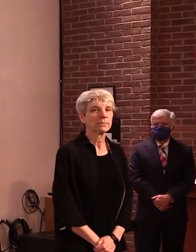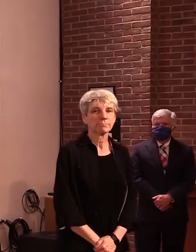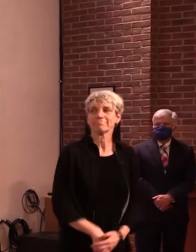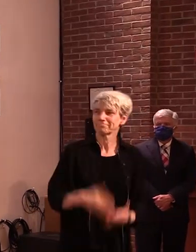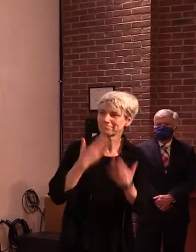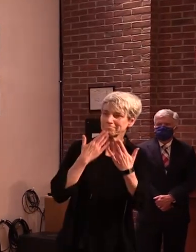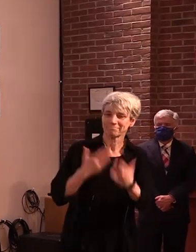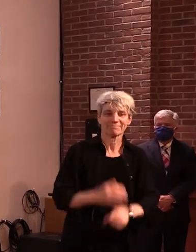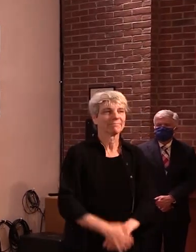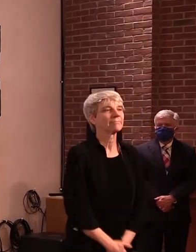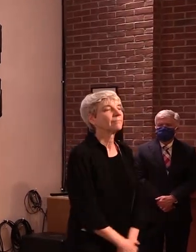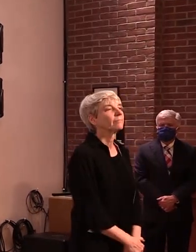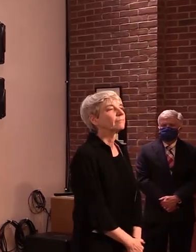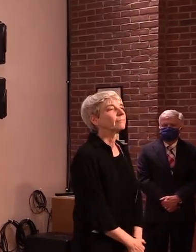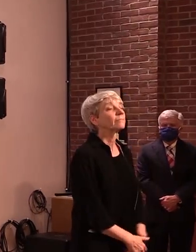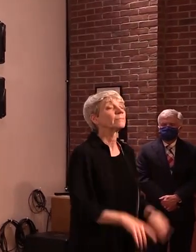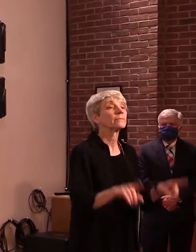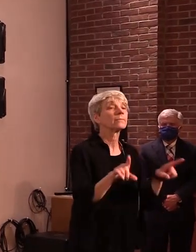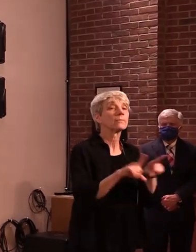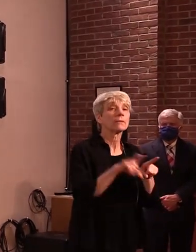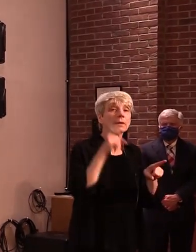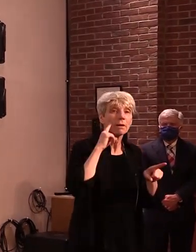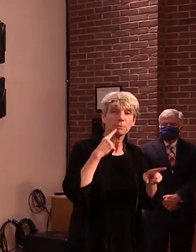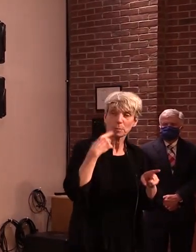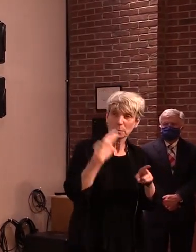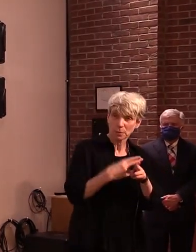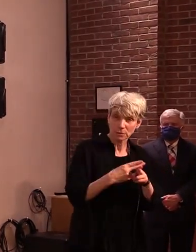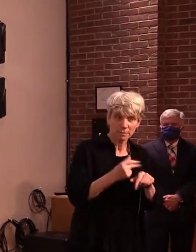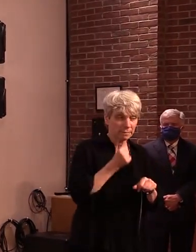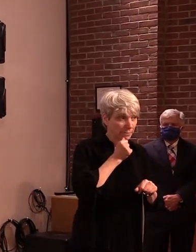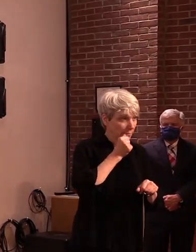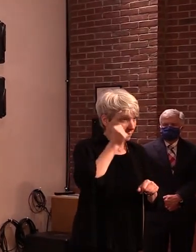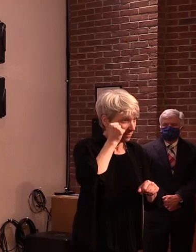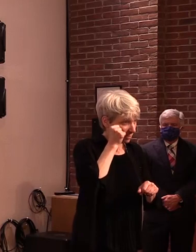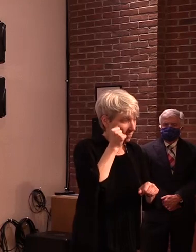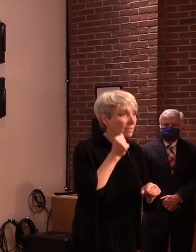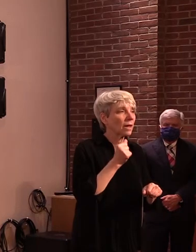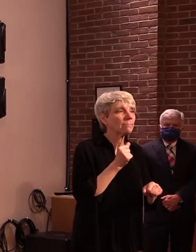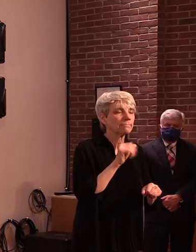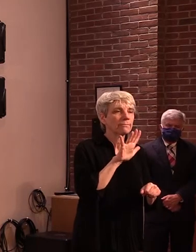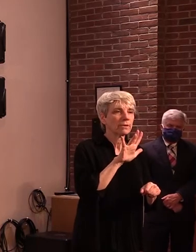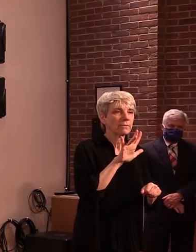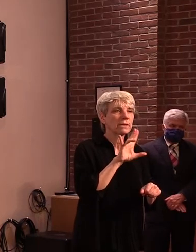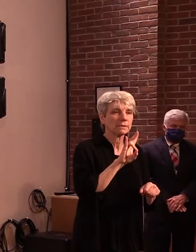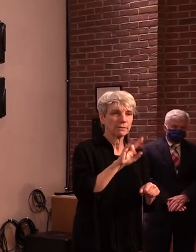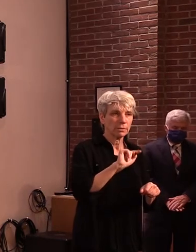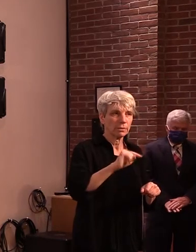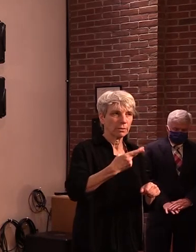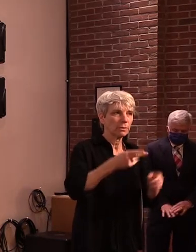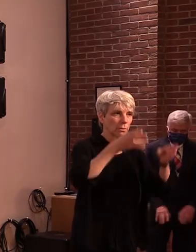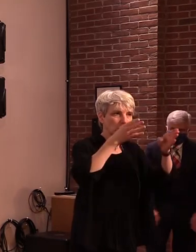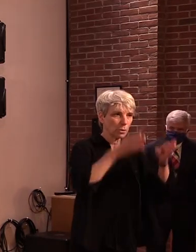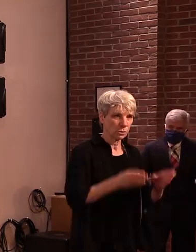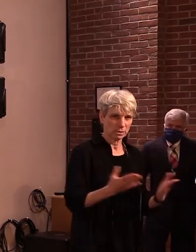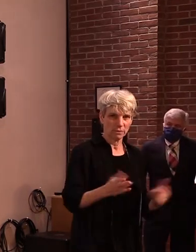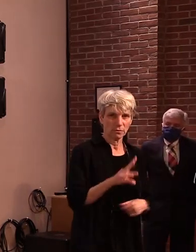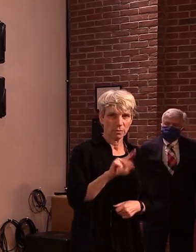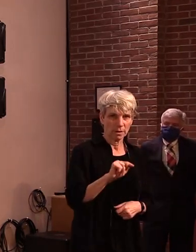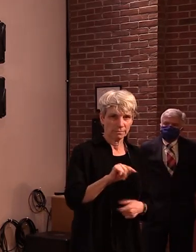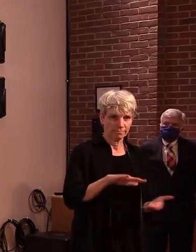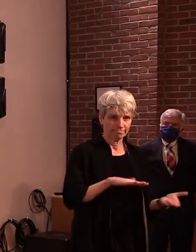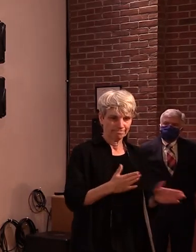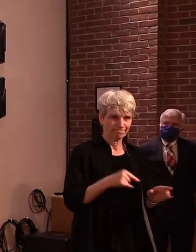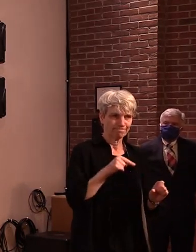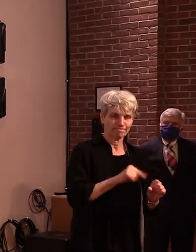Thank you, Mike. As Governor Scott noted, yesterday we reported the 57th death associated with COVID-19. Our